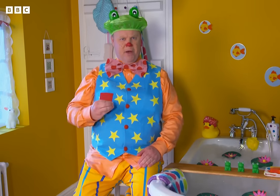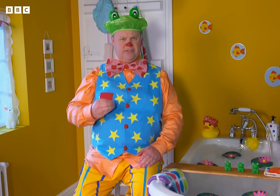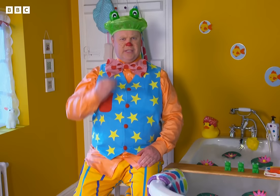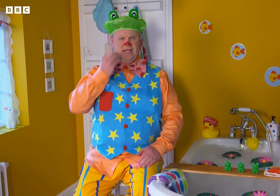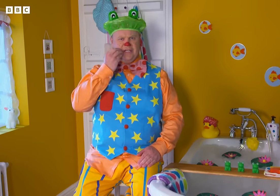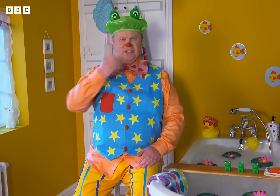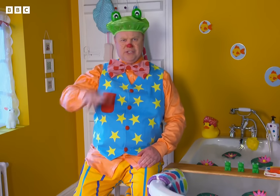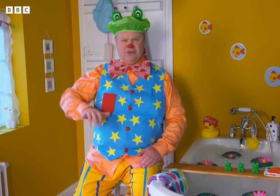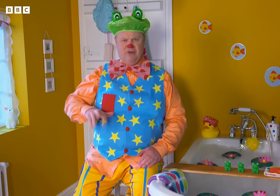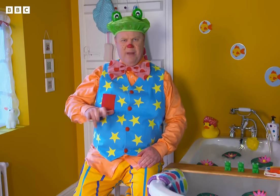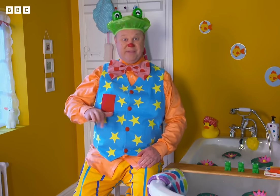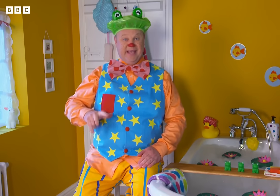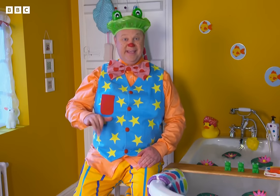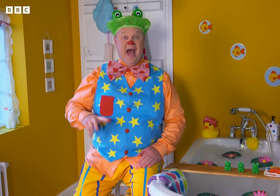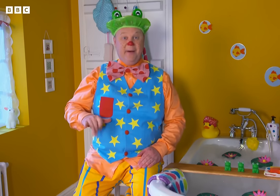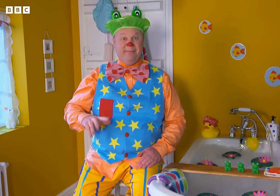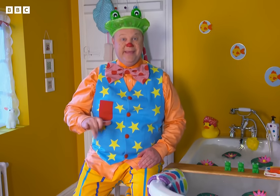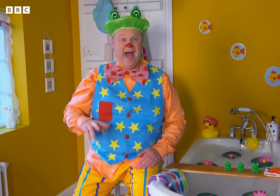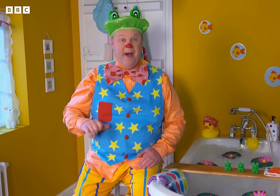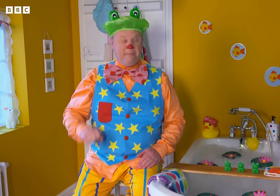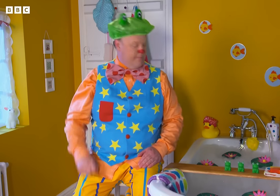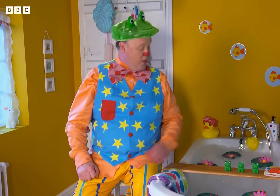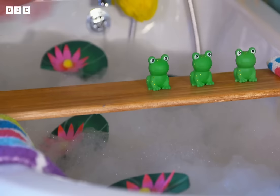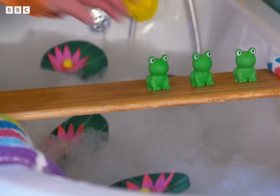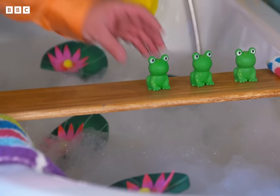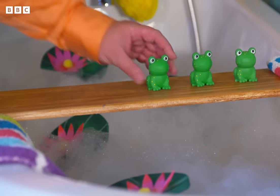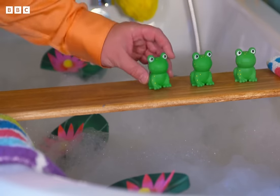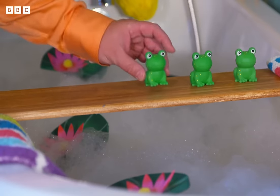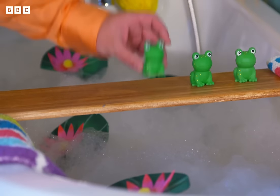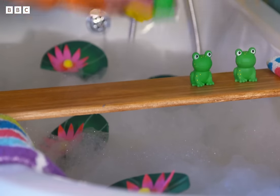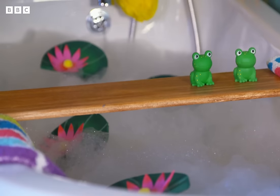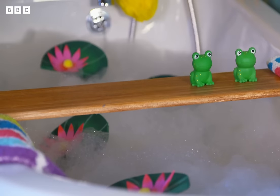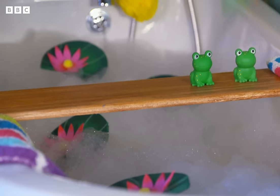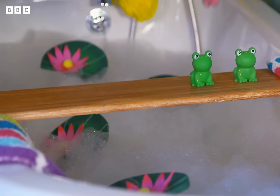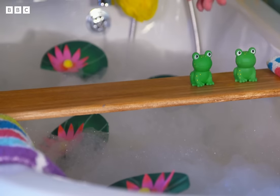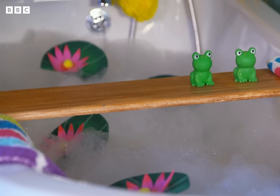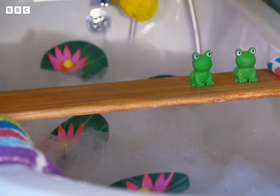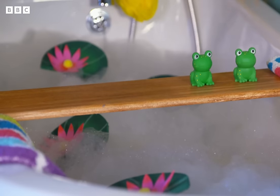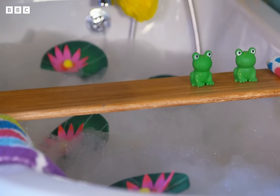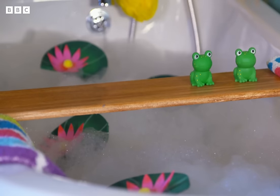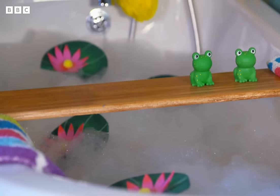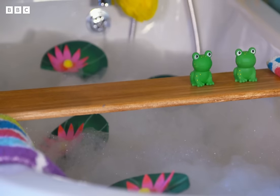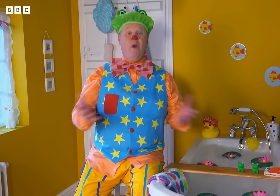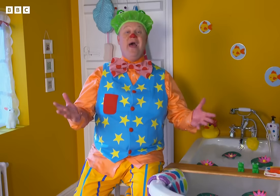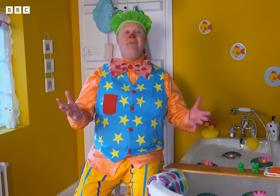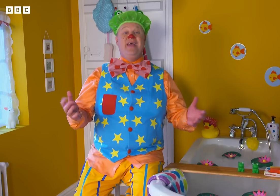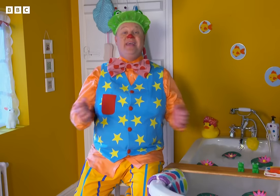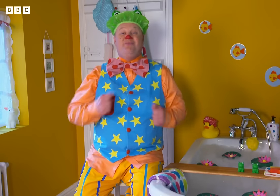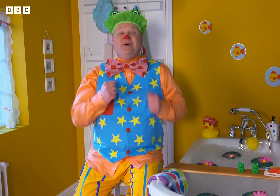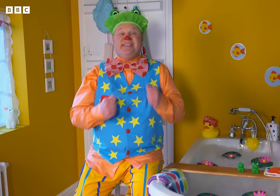most delicious grubs. Yum, yum! One jumped into the pool, where it was